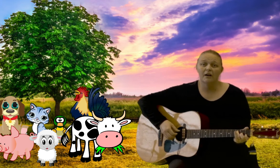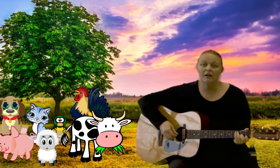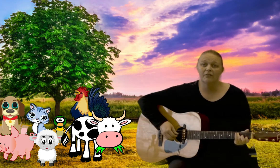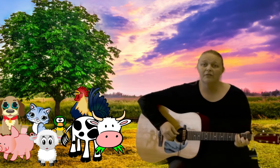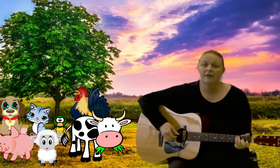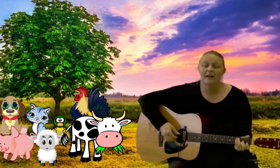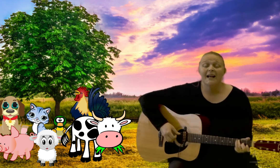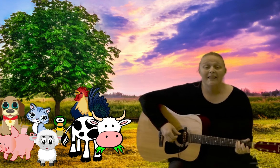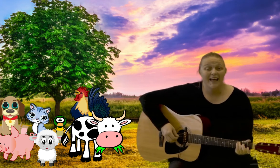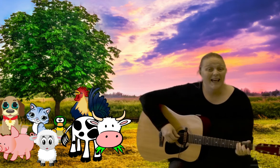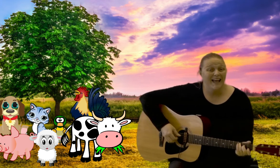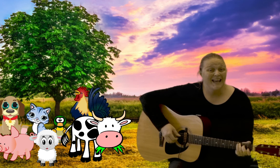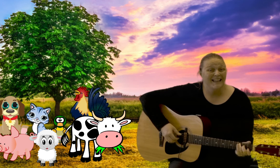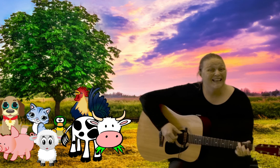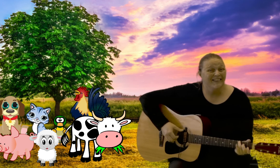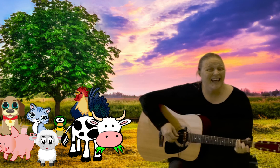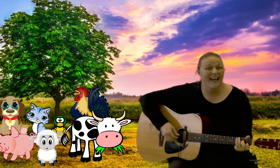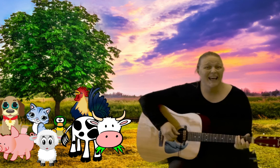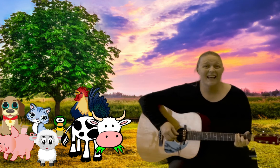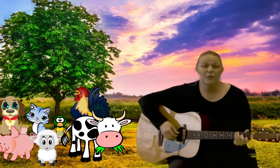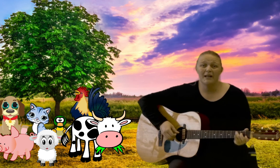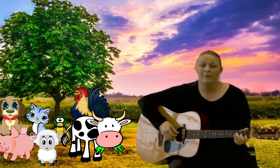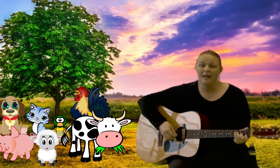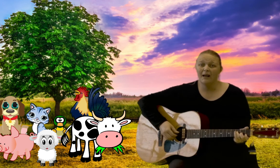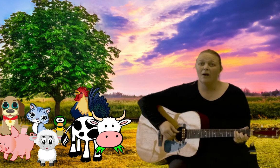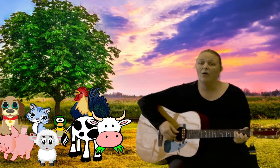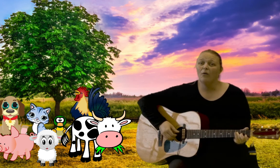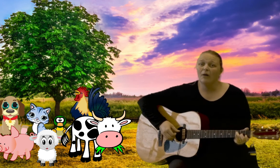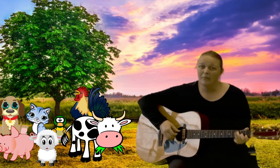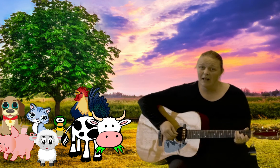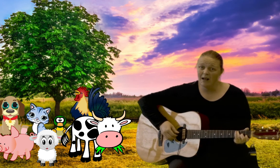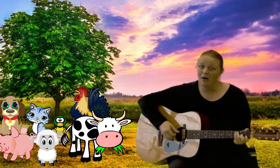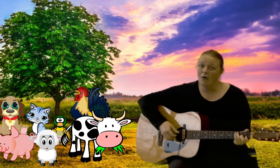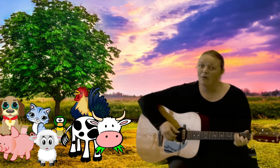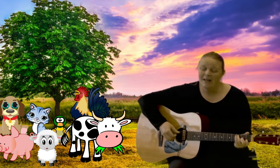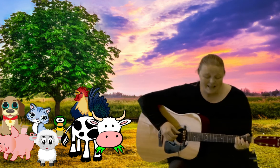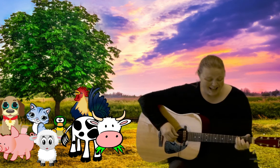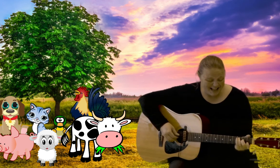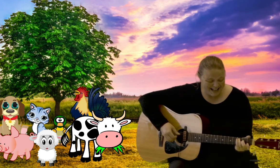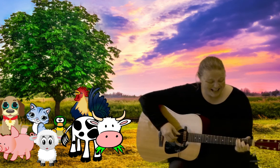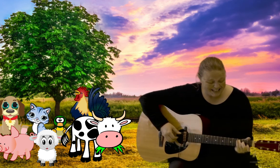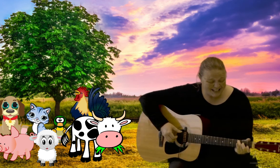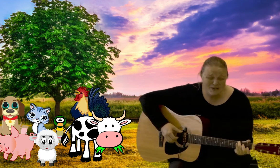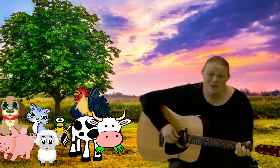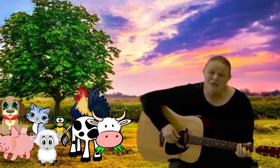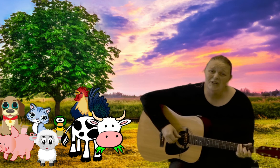oof. The little cat went meow, meow. The little rooster